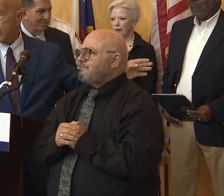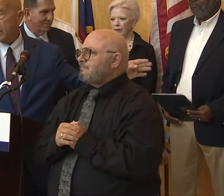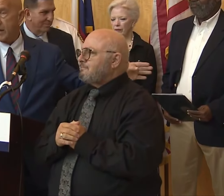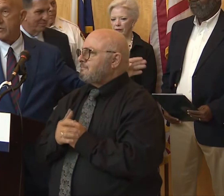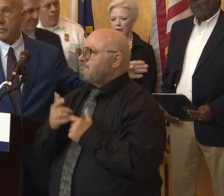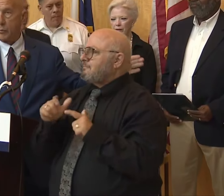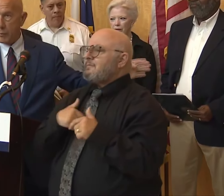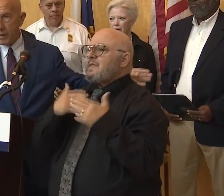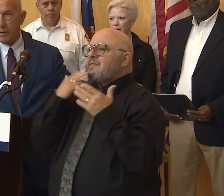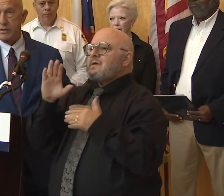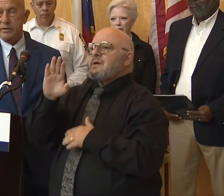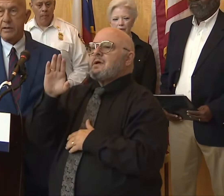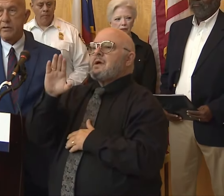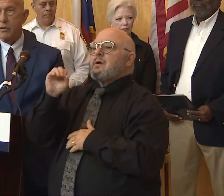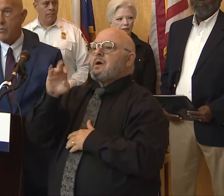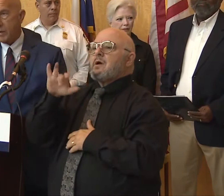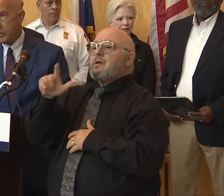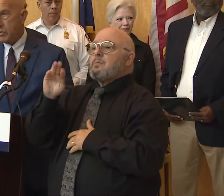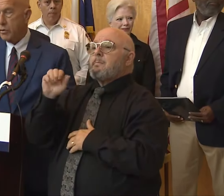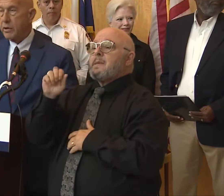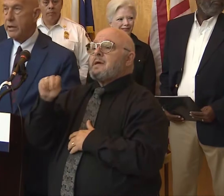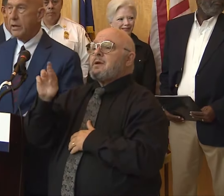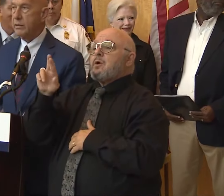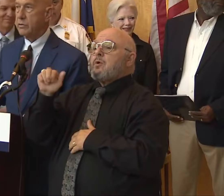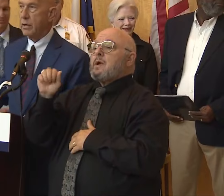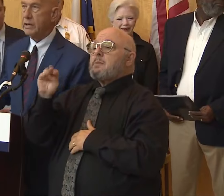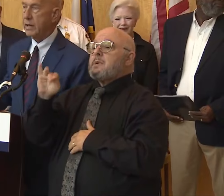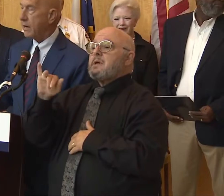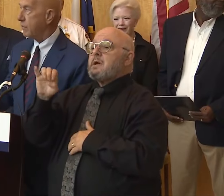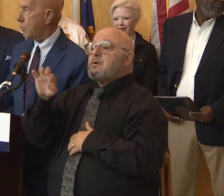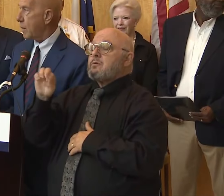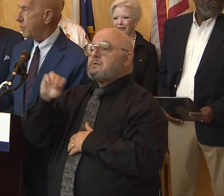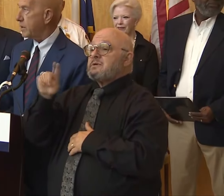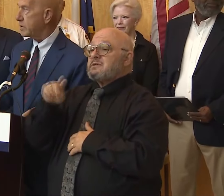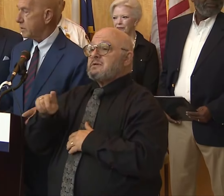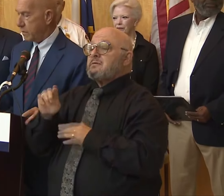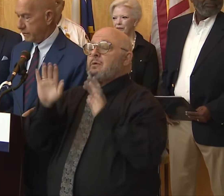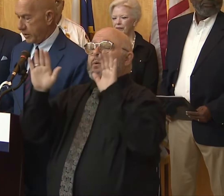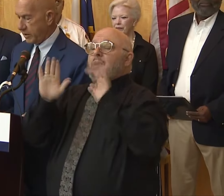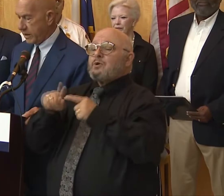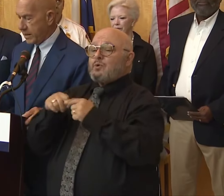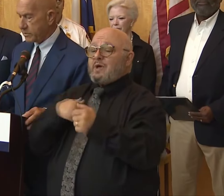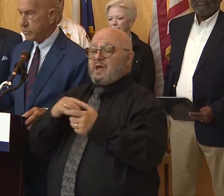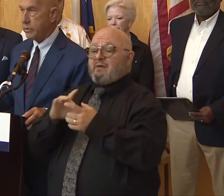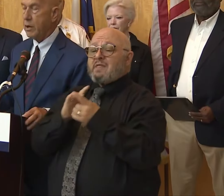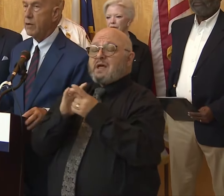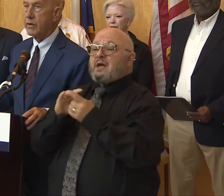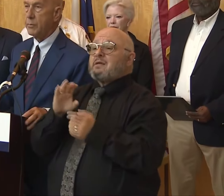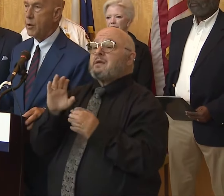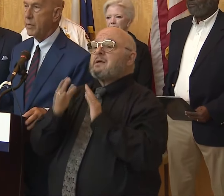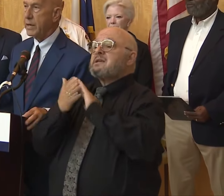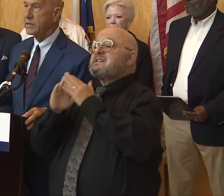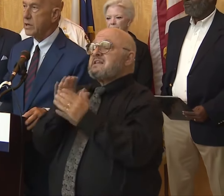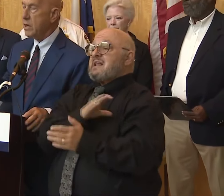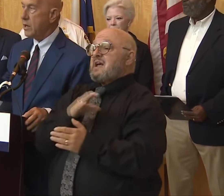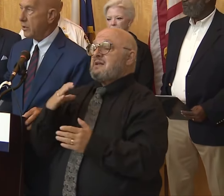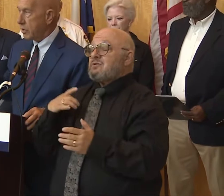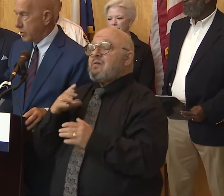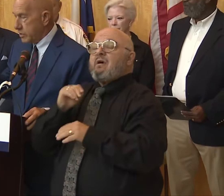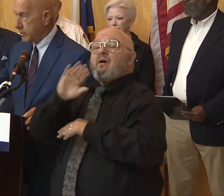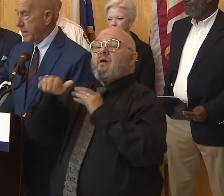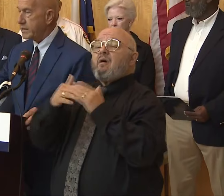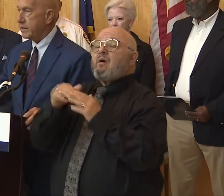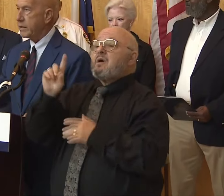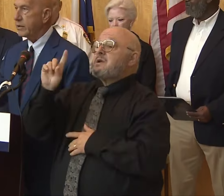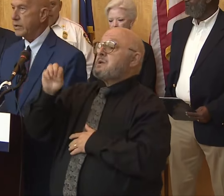Let me thank Councilman Ramirez as I look over my shoulder. It's great to have the cooperation of City Council and all of our department heads. You